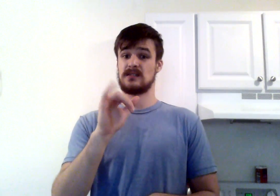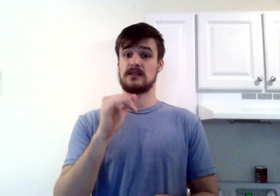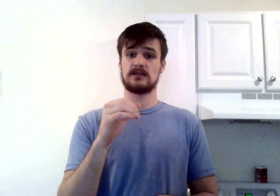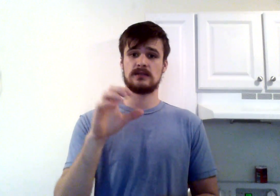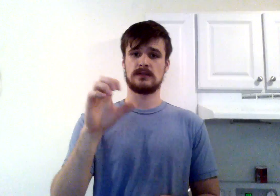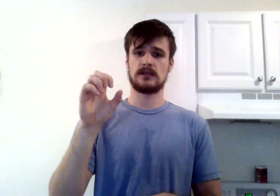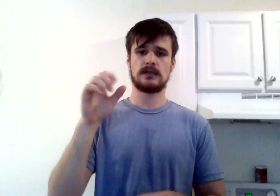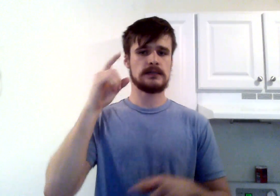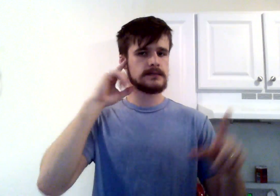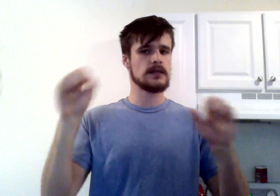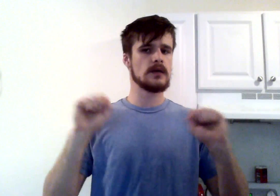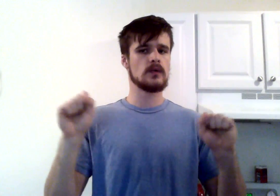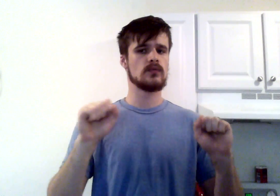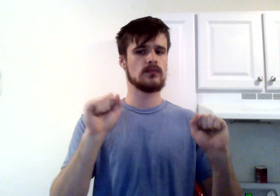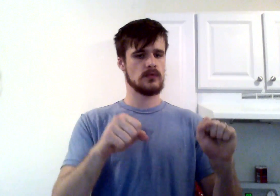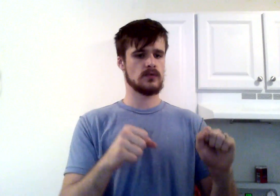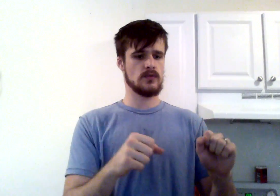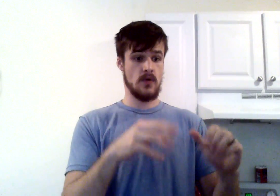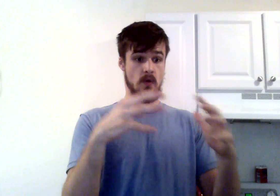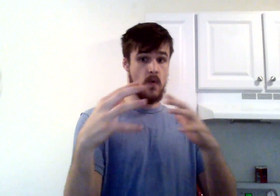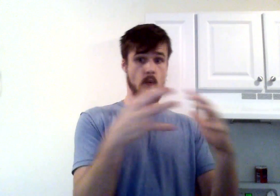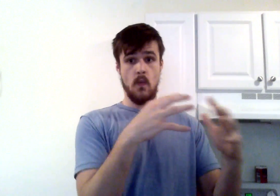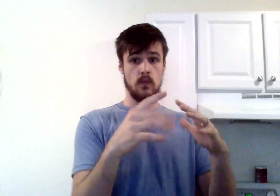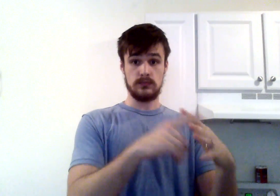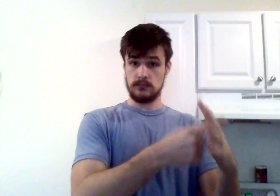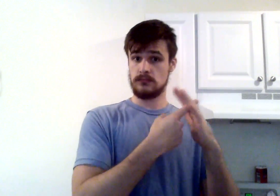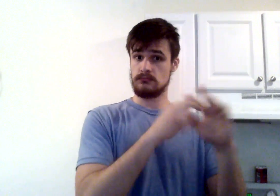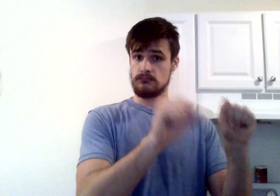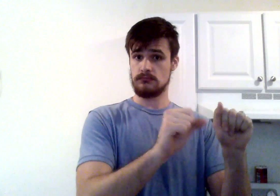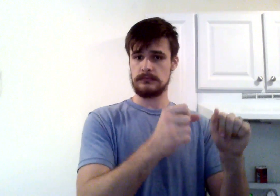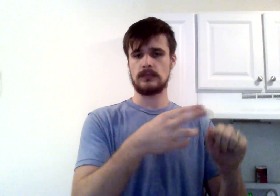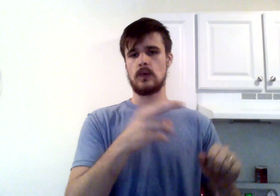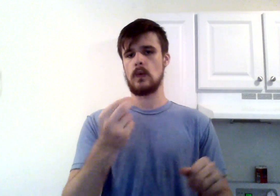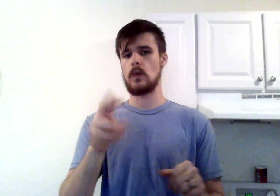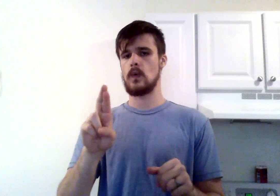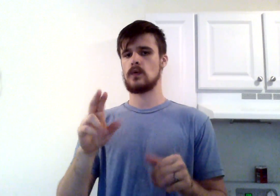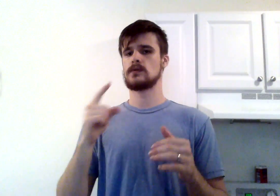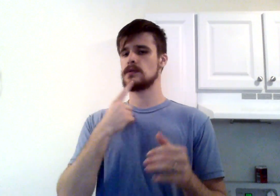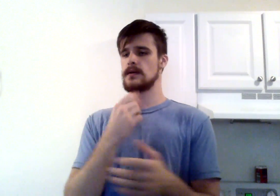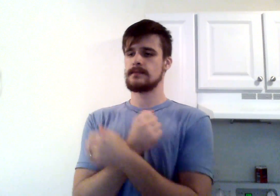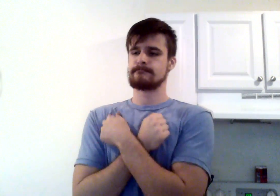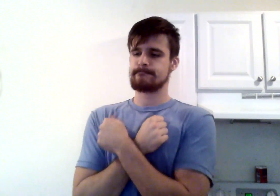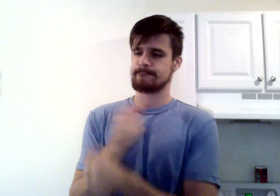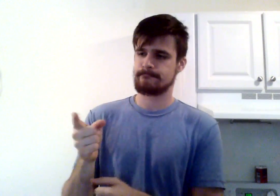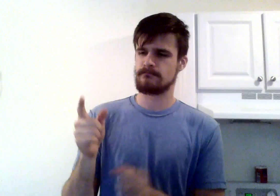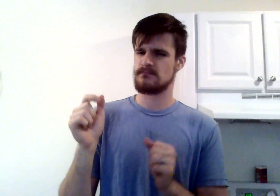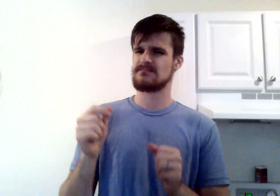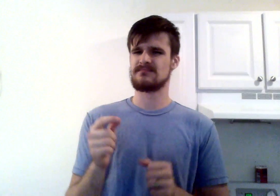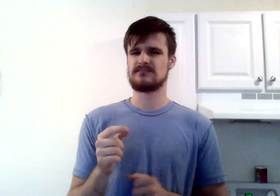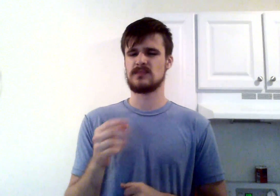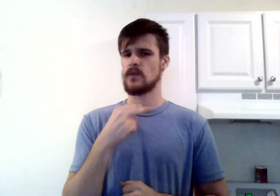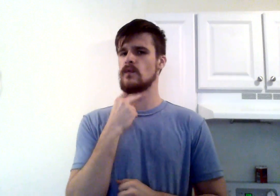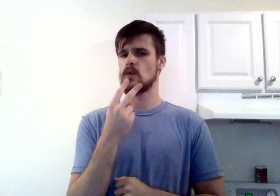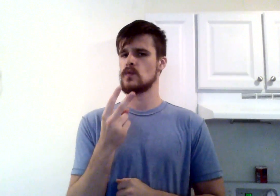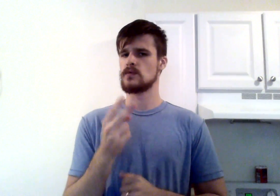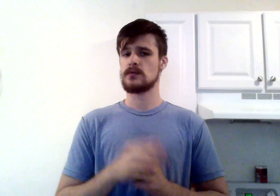say, I love you. And yet many people have the experience that when they speak, people don't listen to them. Why is that? How can we